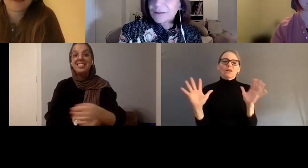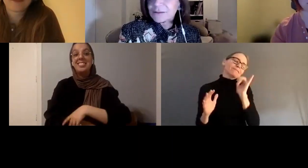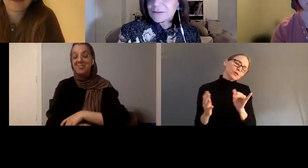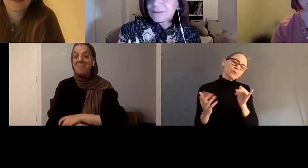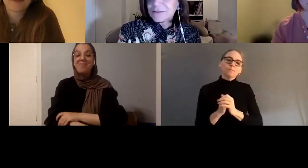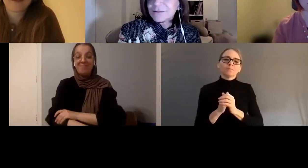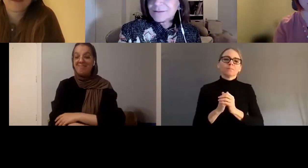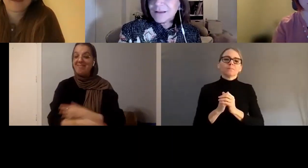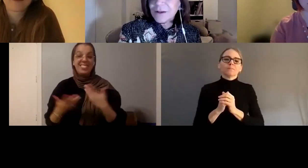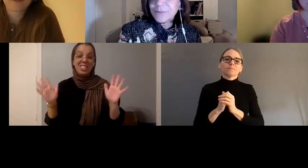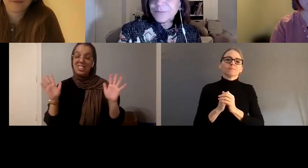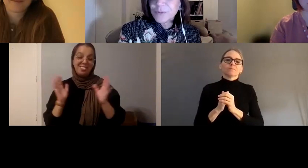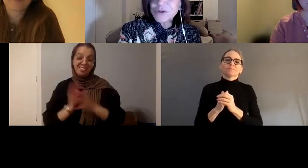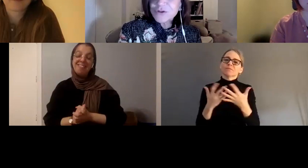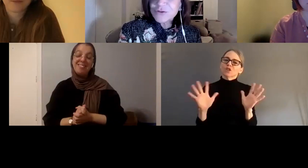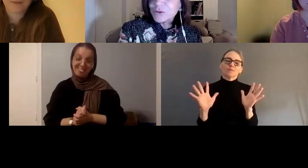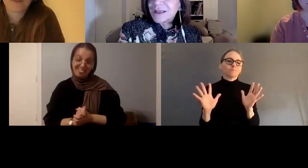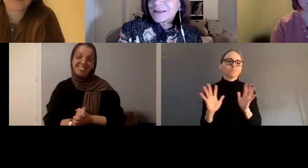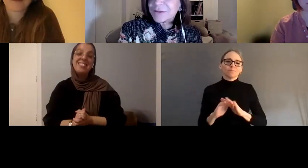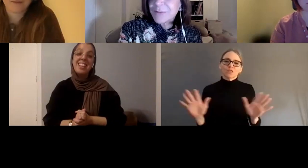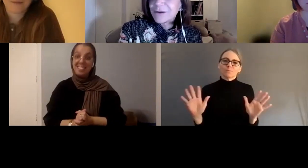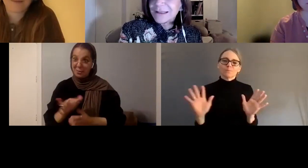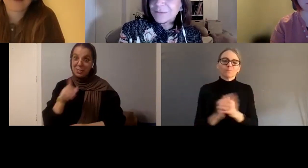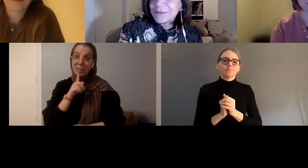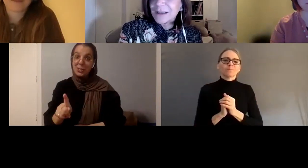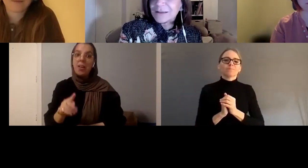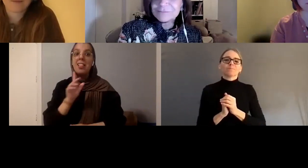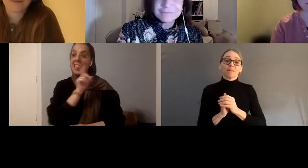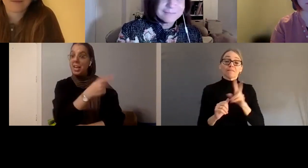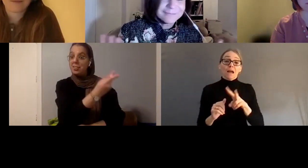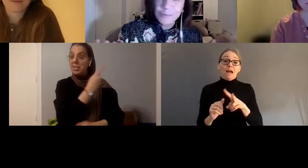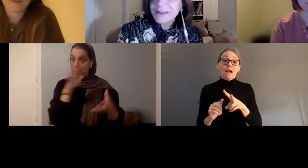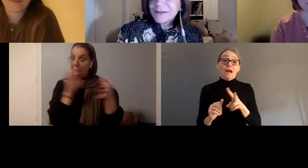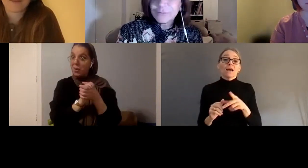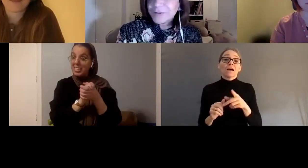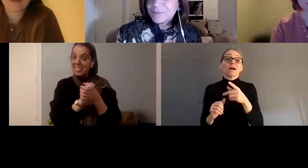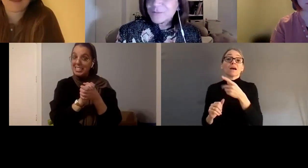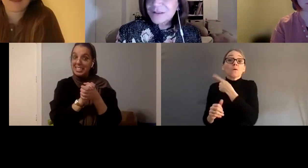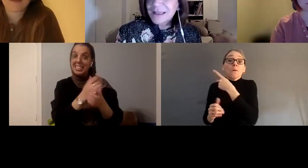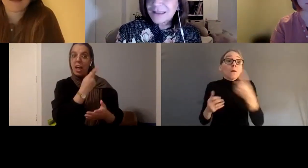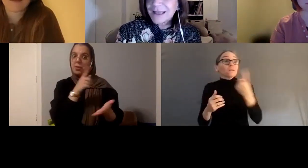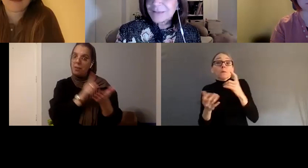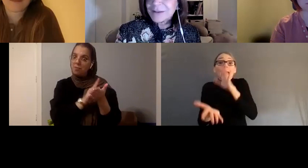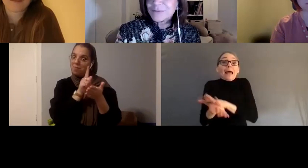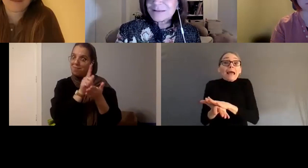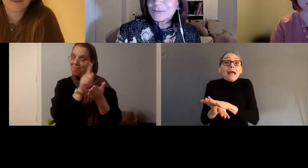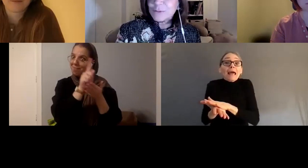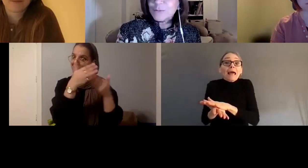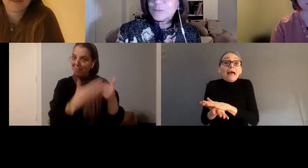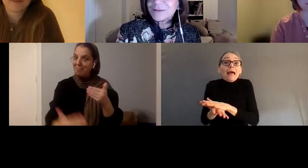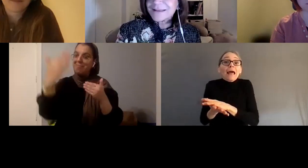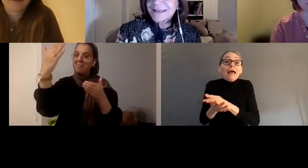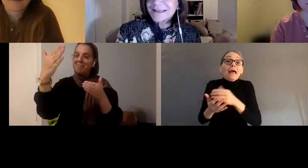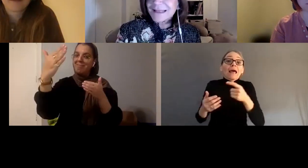like that, which is true. And I later married him, and I was in love with him just like that. I mean, it was the